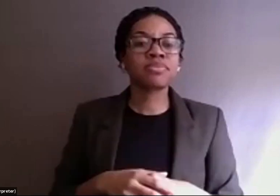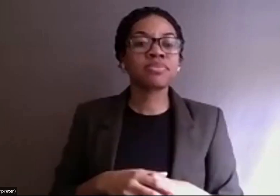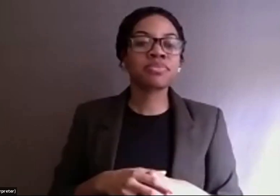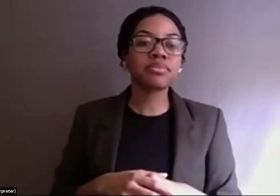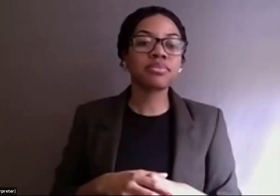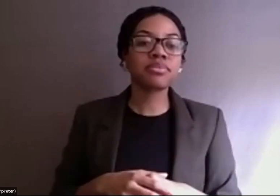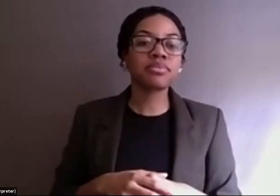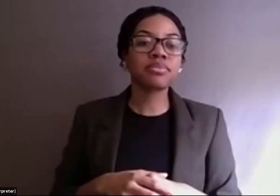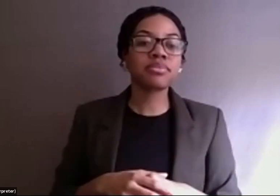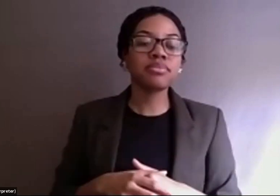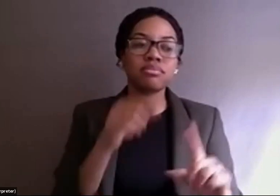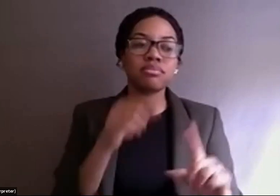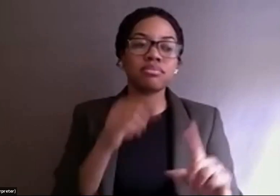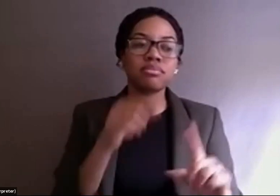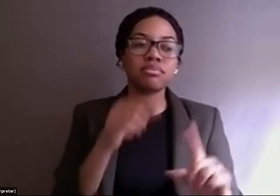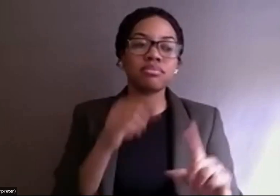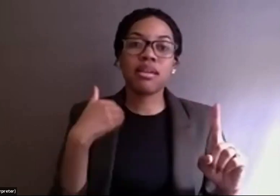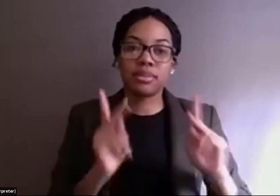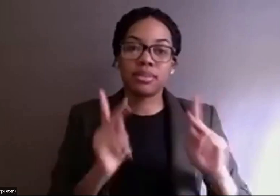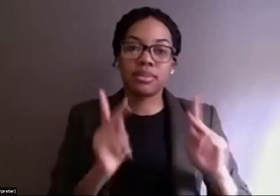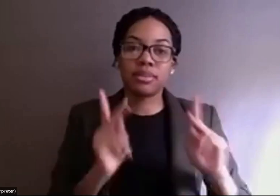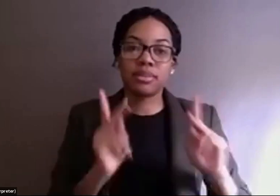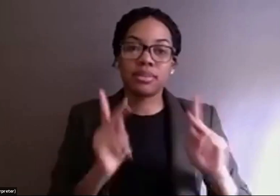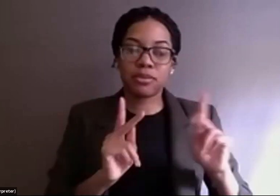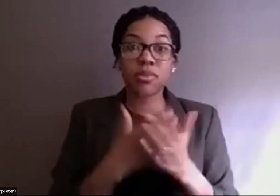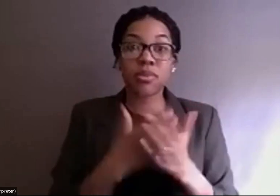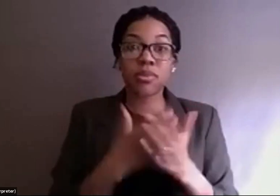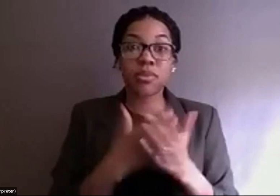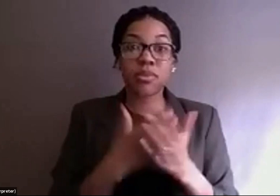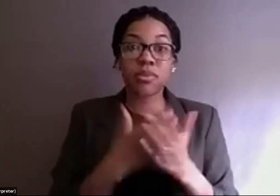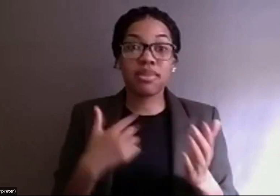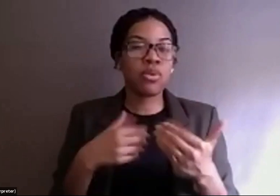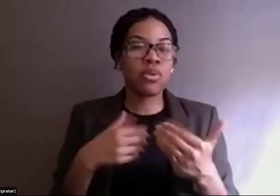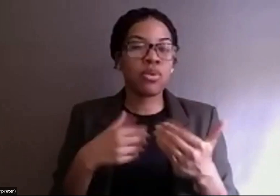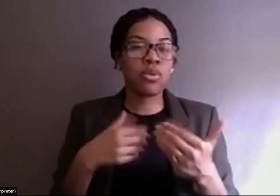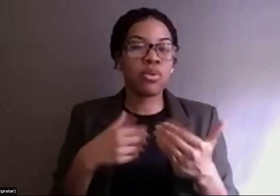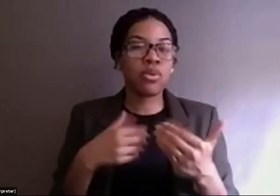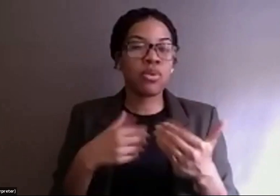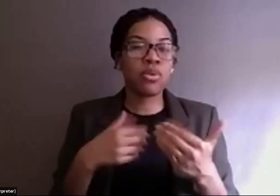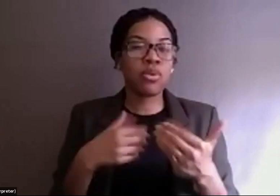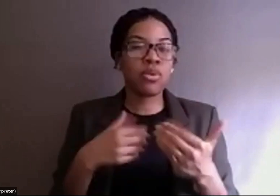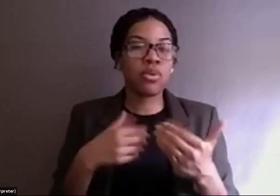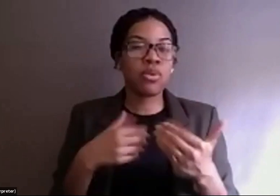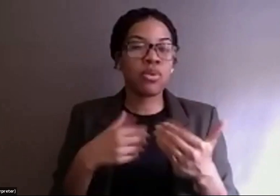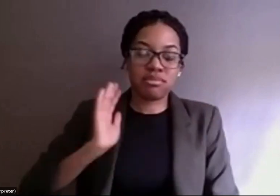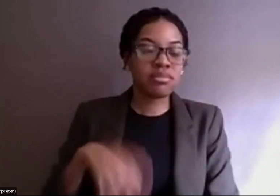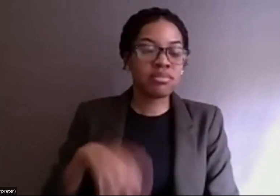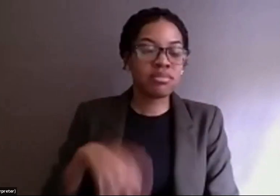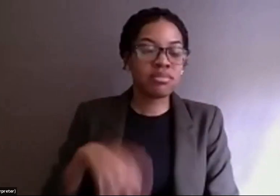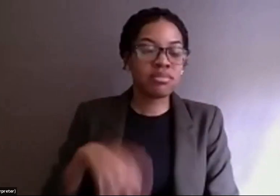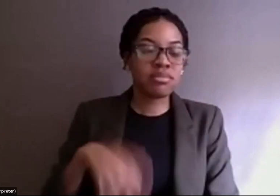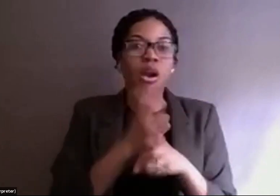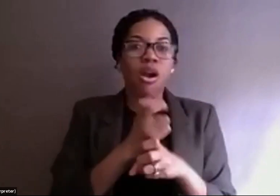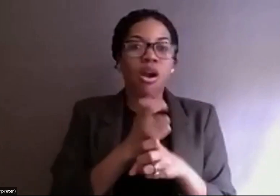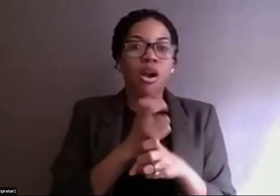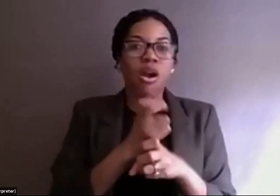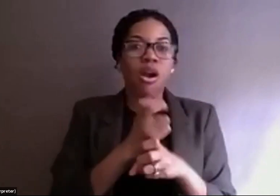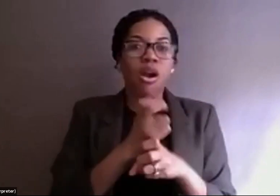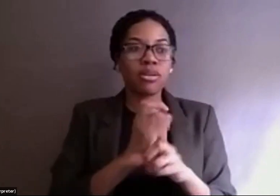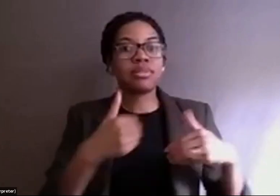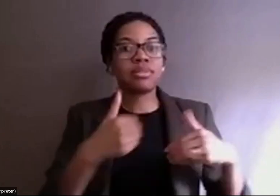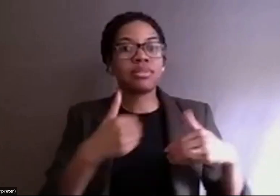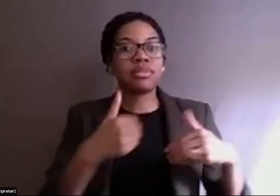we've learned, and I learned early on, and it's really, really hard for young people to understand,